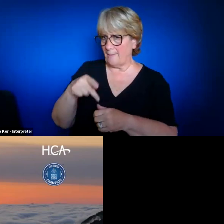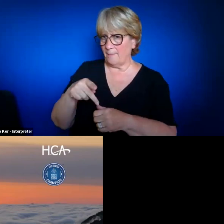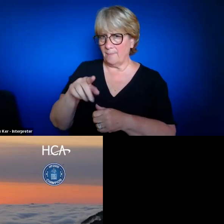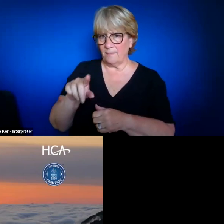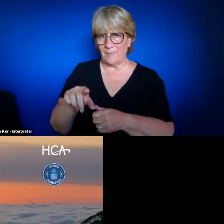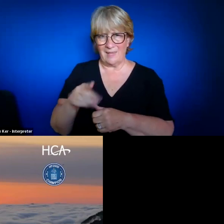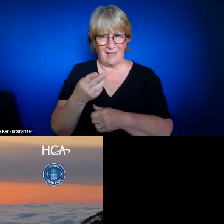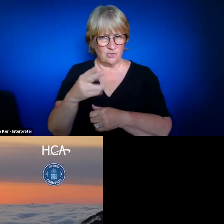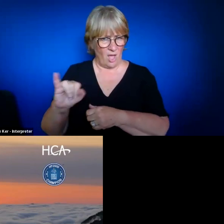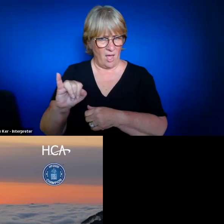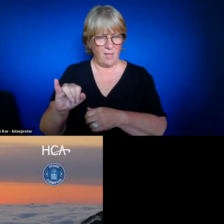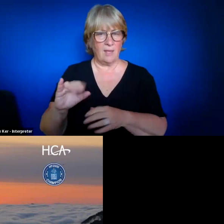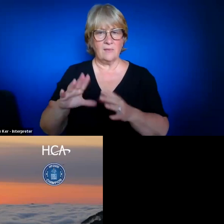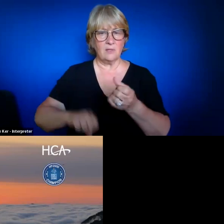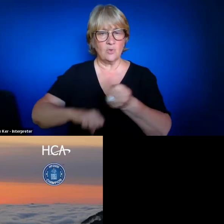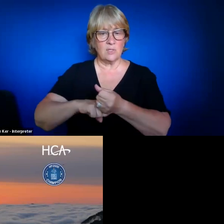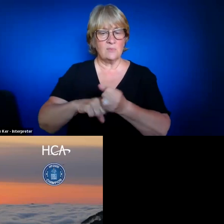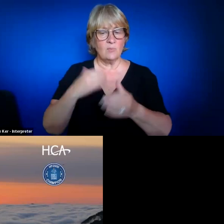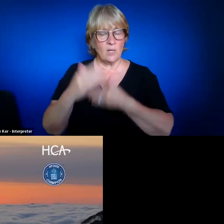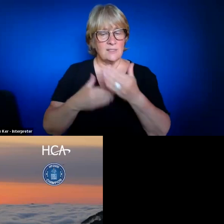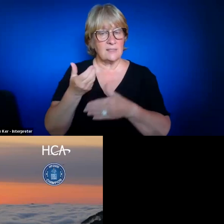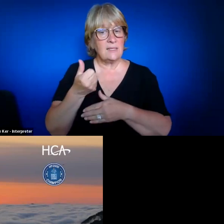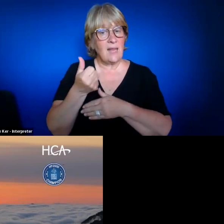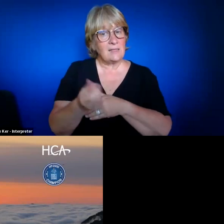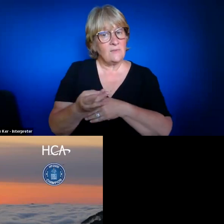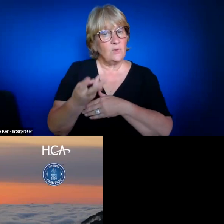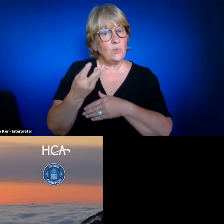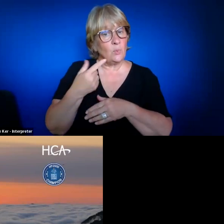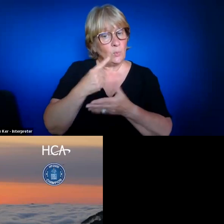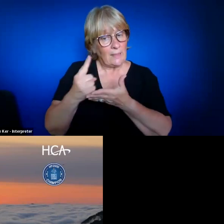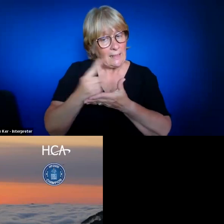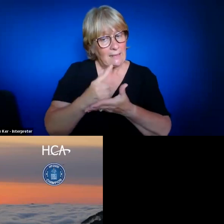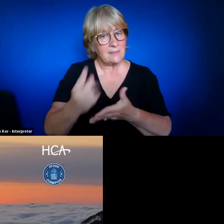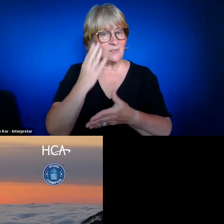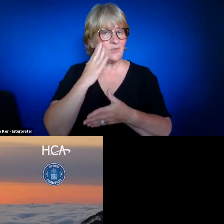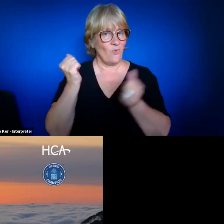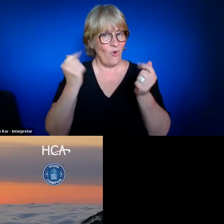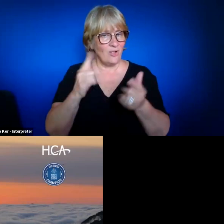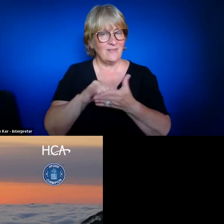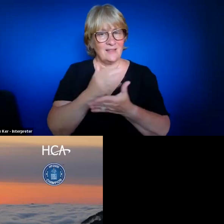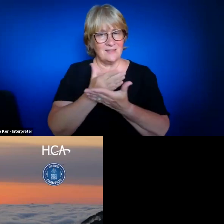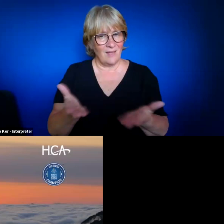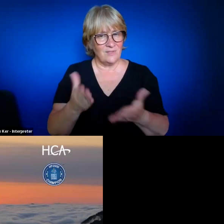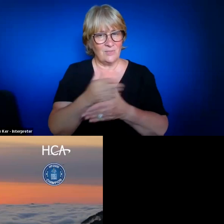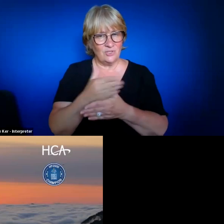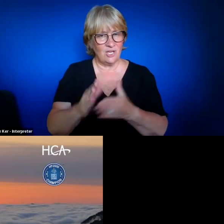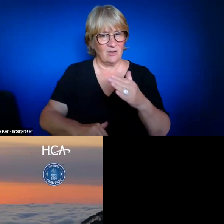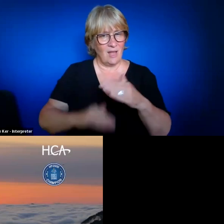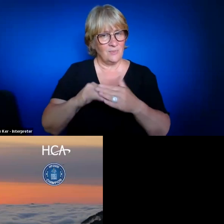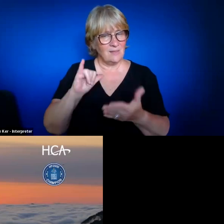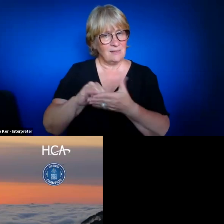endorsement process in the next few weeks. And know that all of that stuff that's been shared up to this